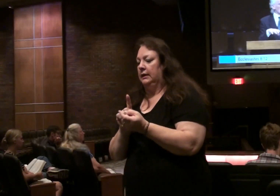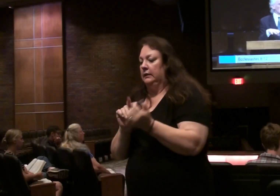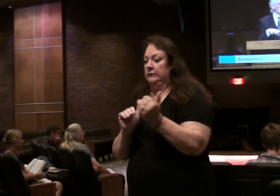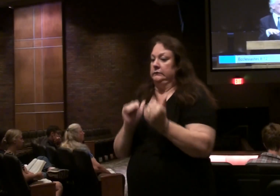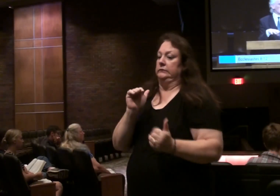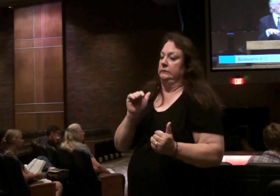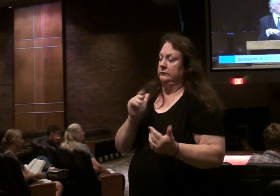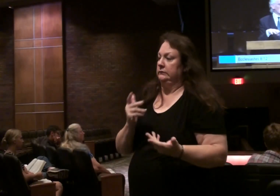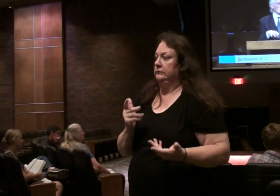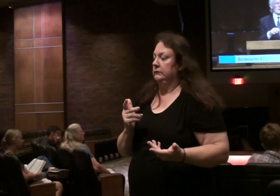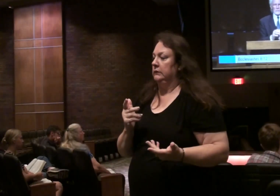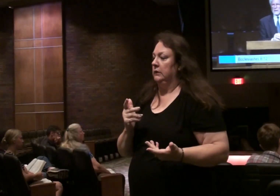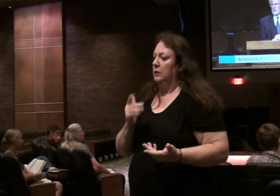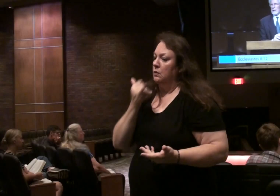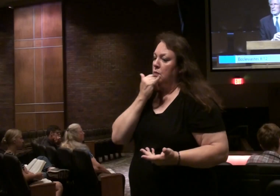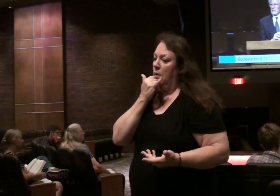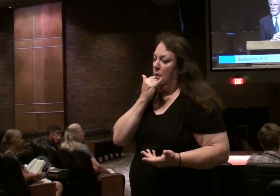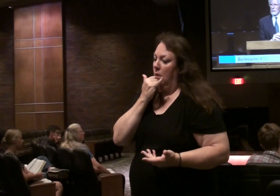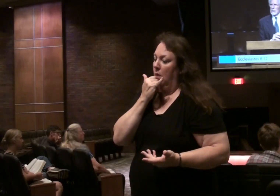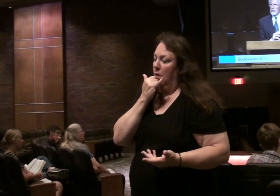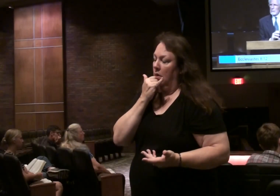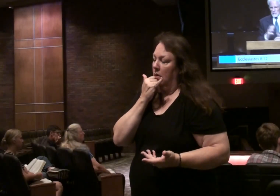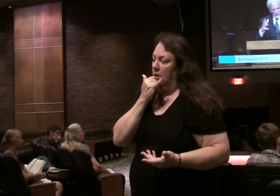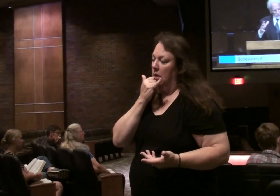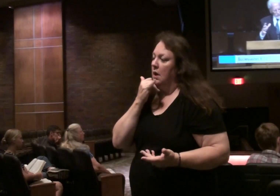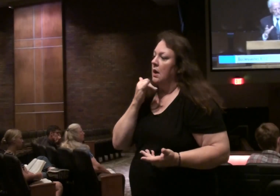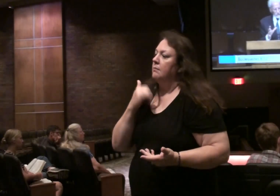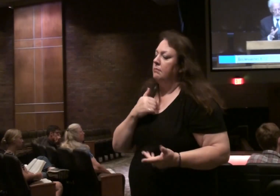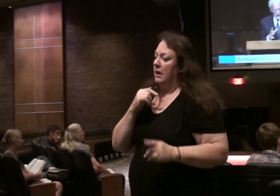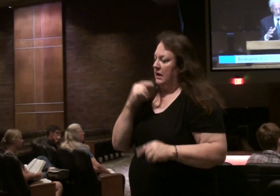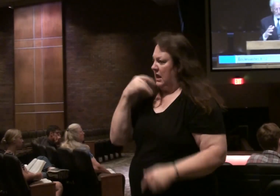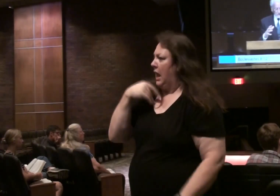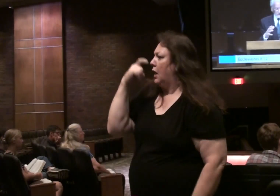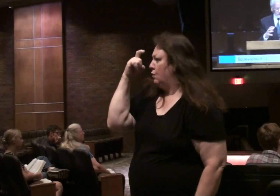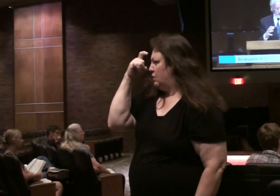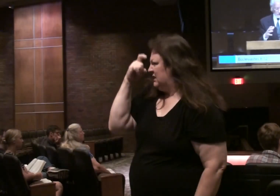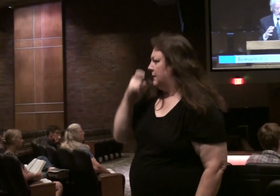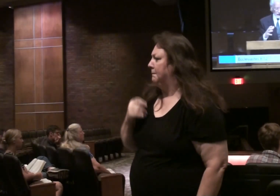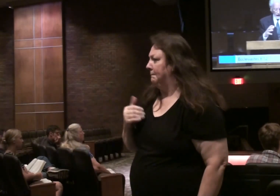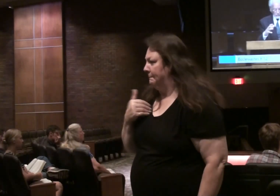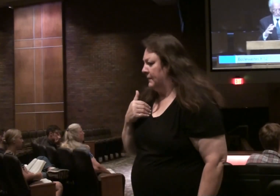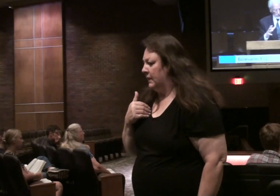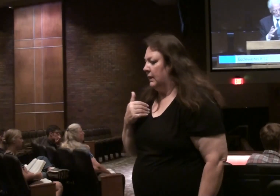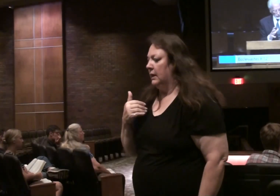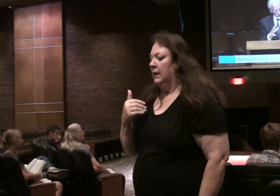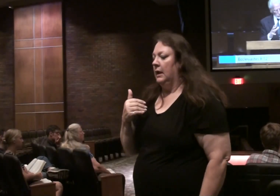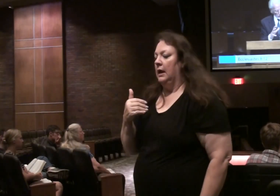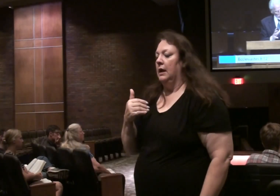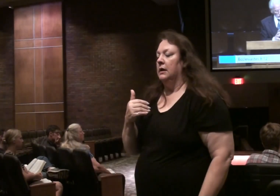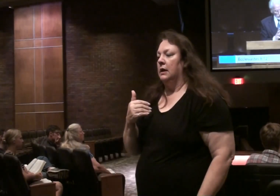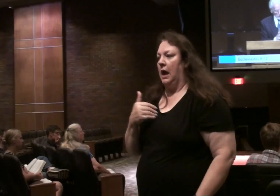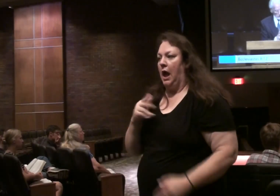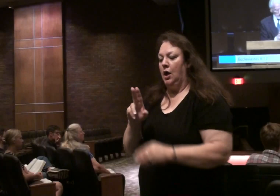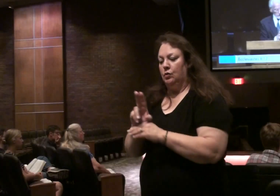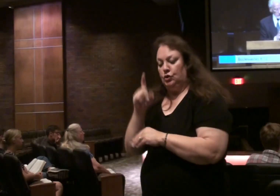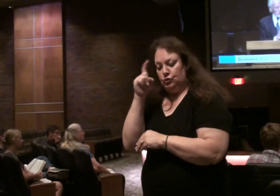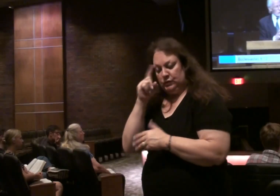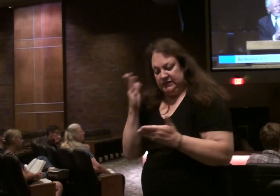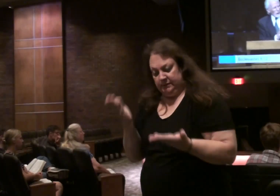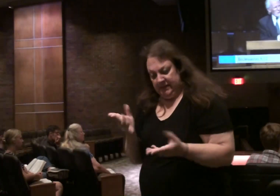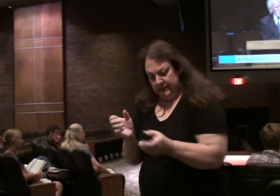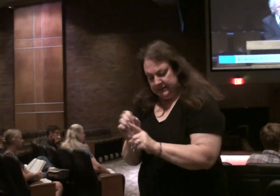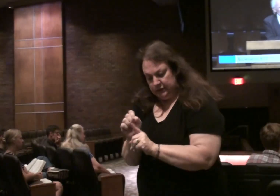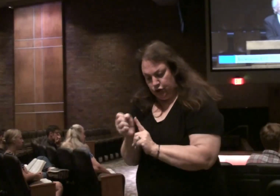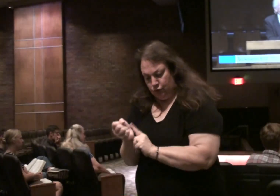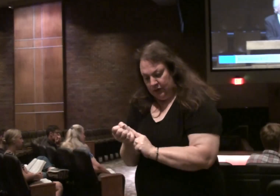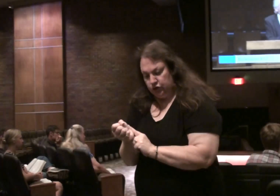unfair mistreatment at the hands of authority. But there's wisdom there. I will maneuver with wisdom here, so